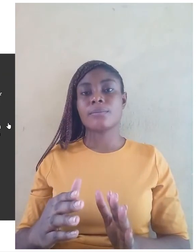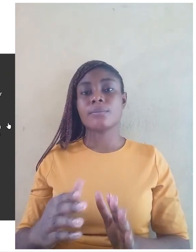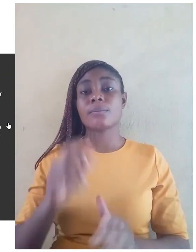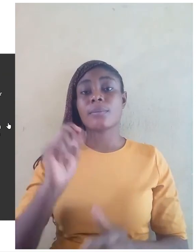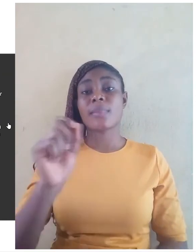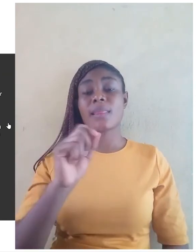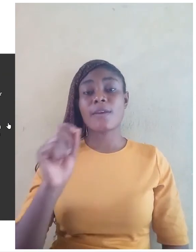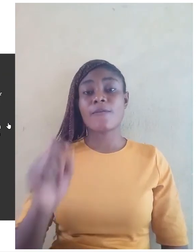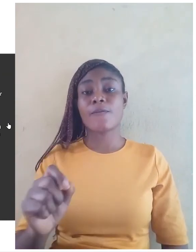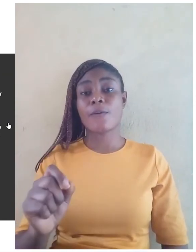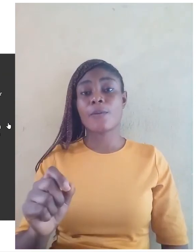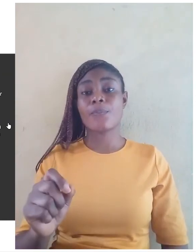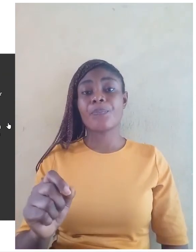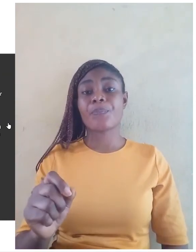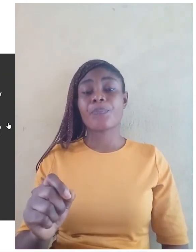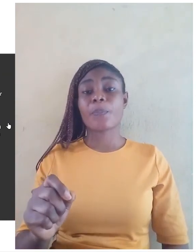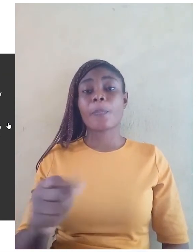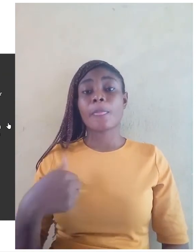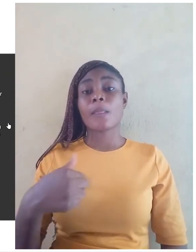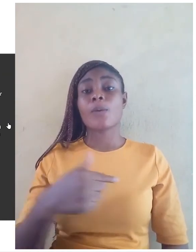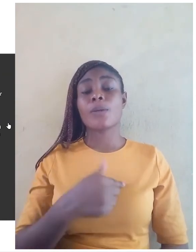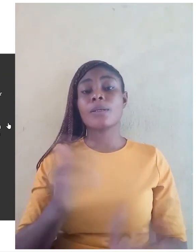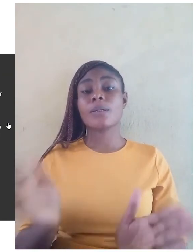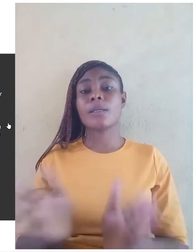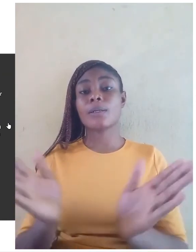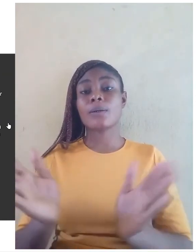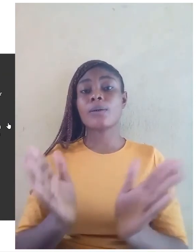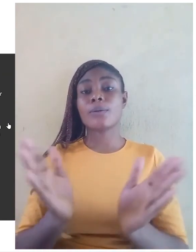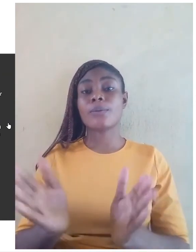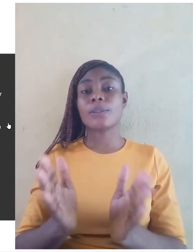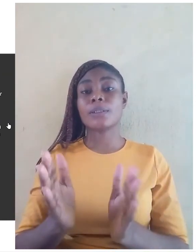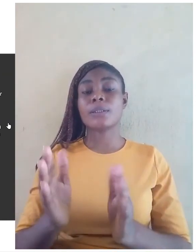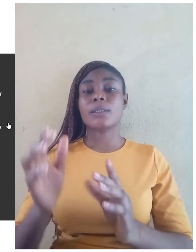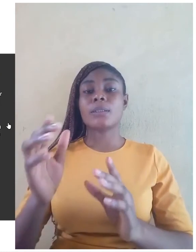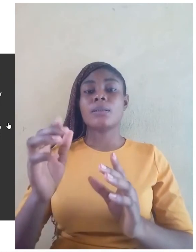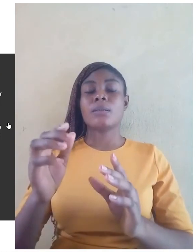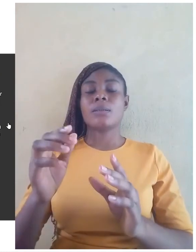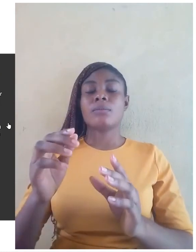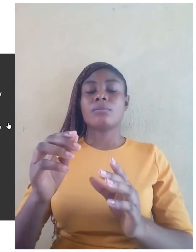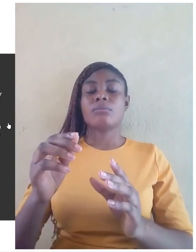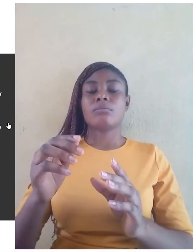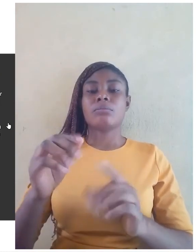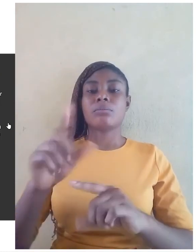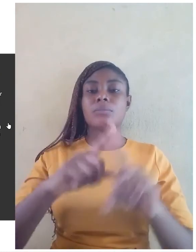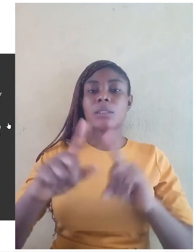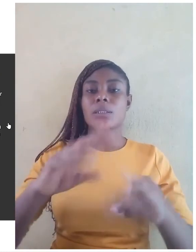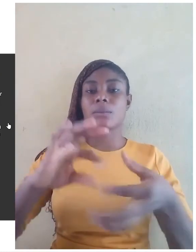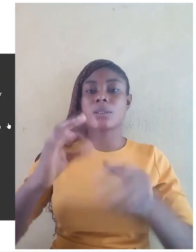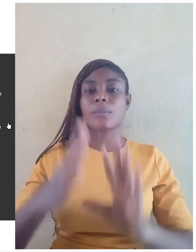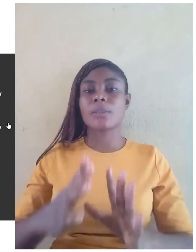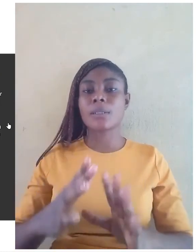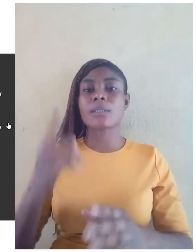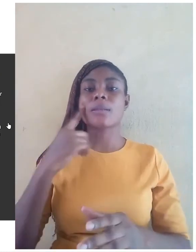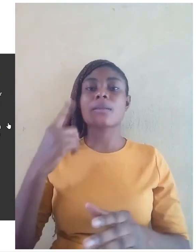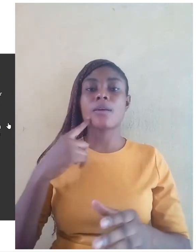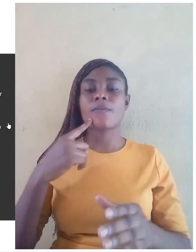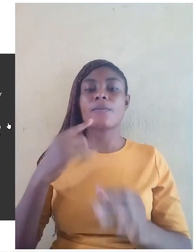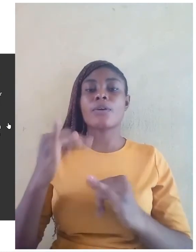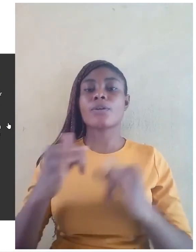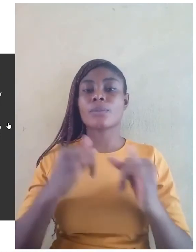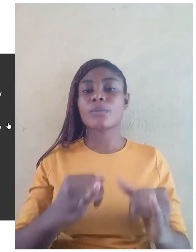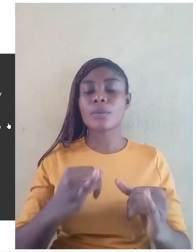Therefore, we urge indigenous linguists, deaf individuals, sign language interpreters,